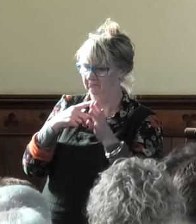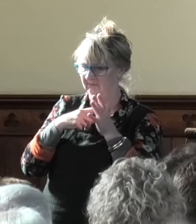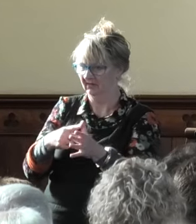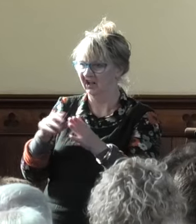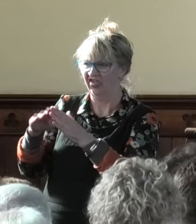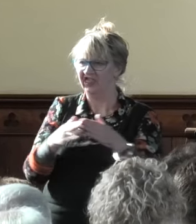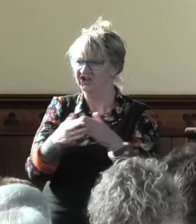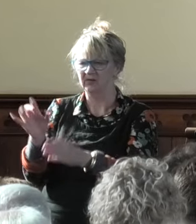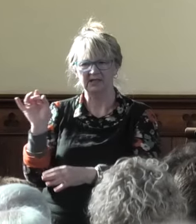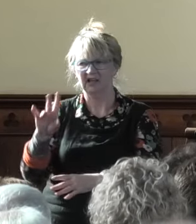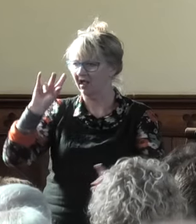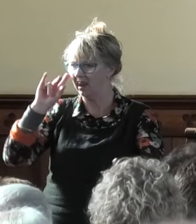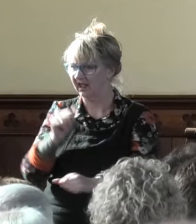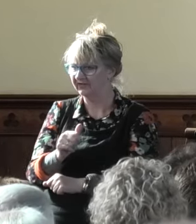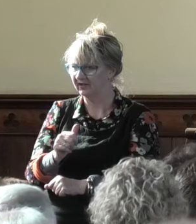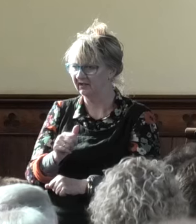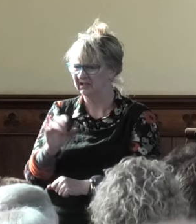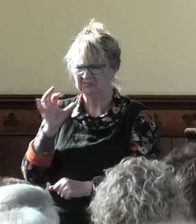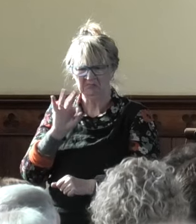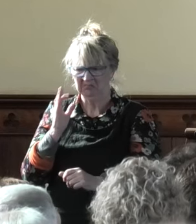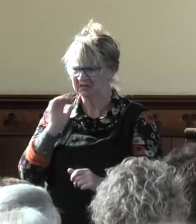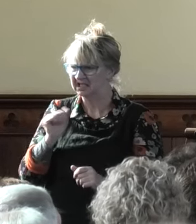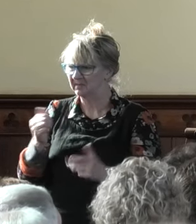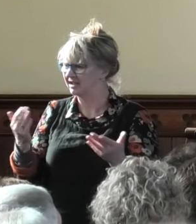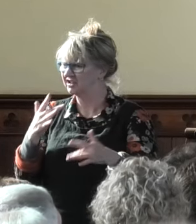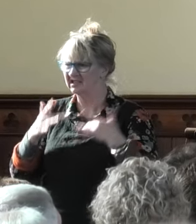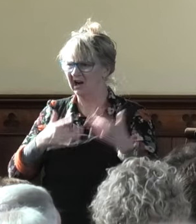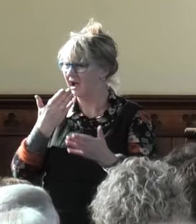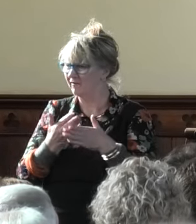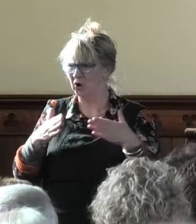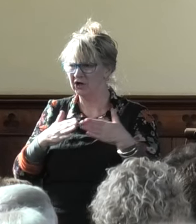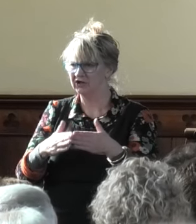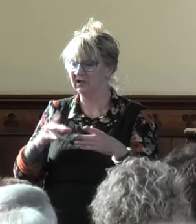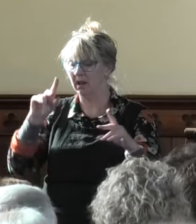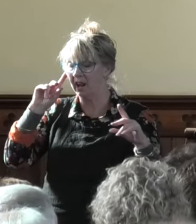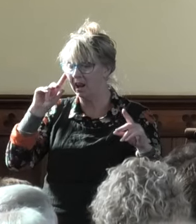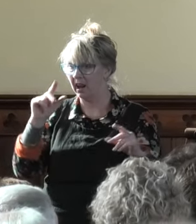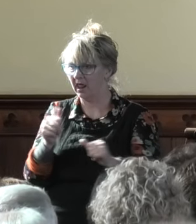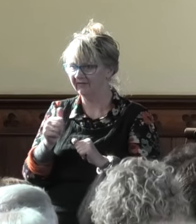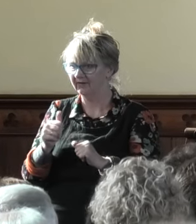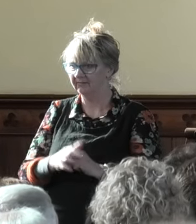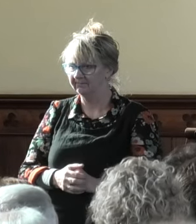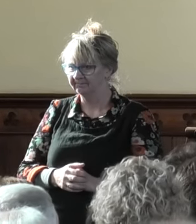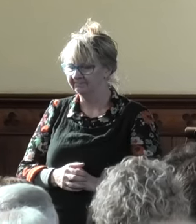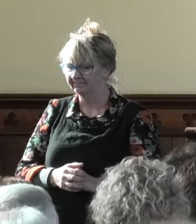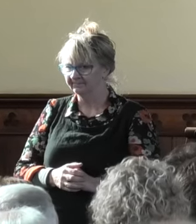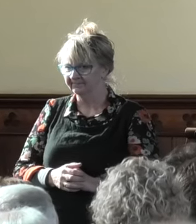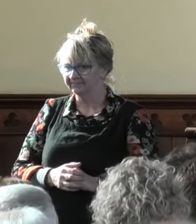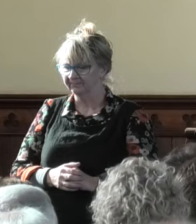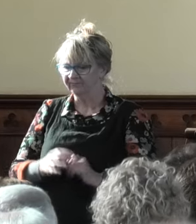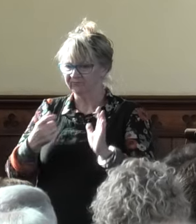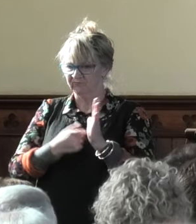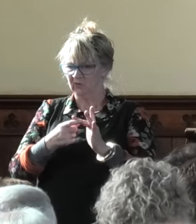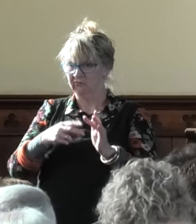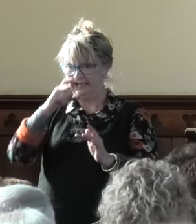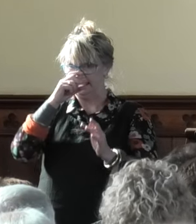ship itself. It wasn't really the ports, it was just life on board. Rin loved it, so does Hank. Rin's